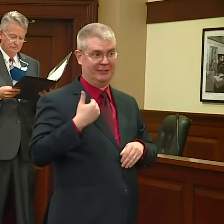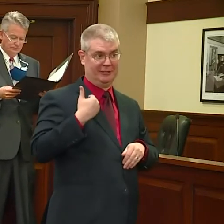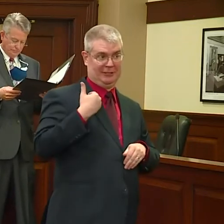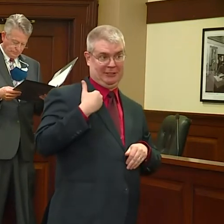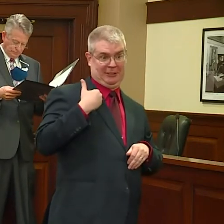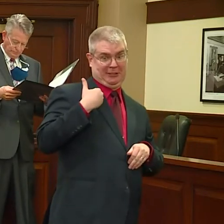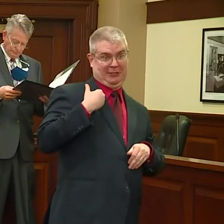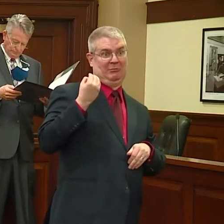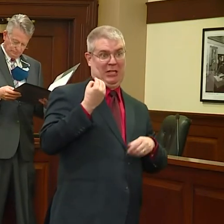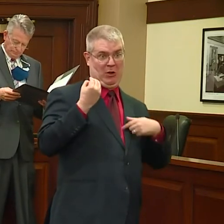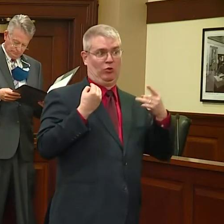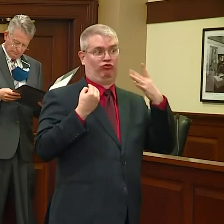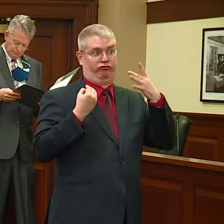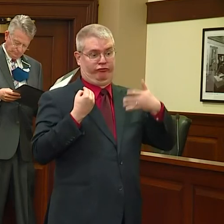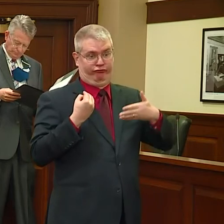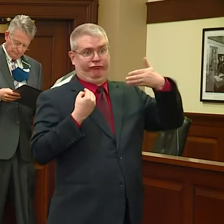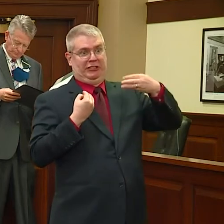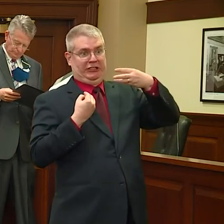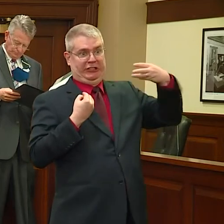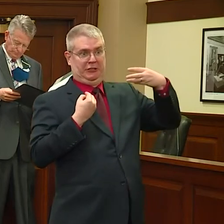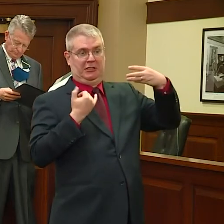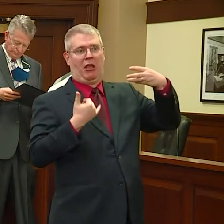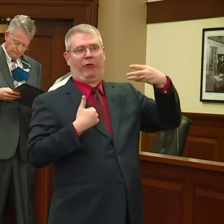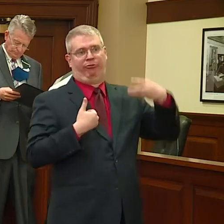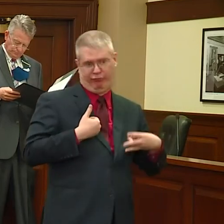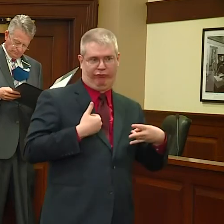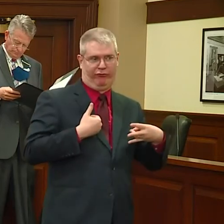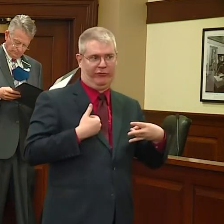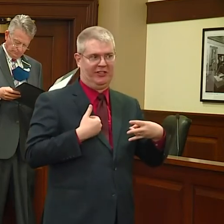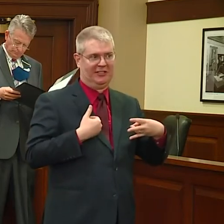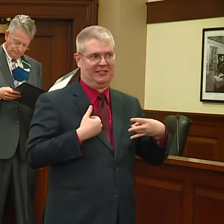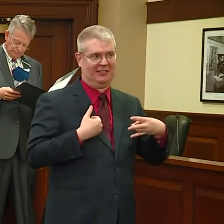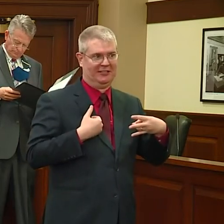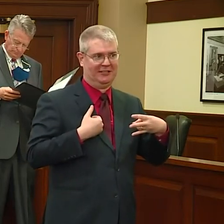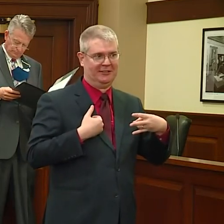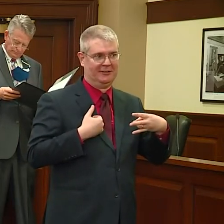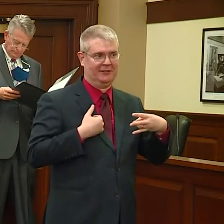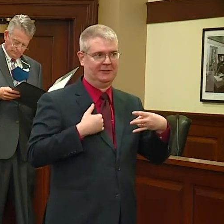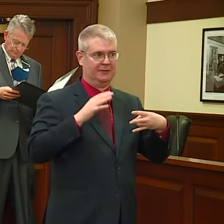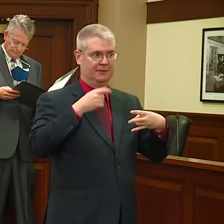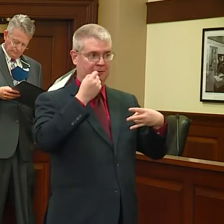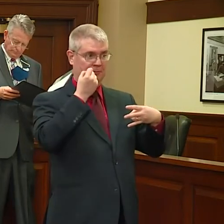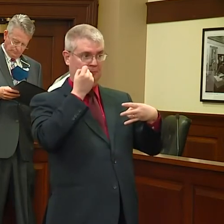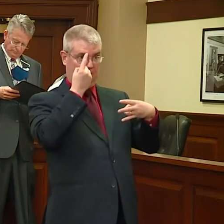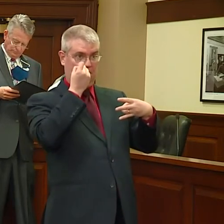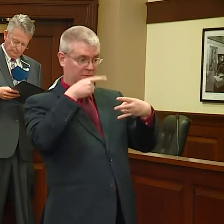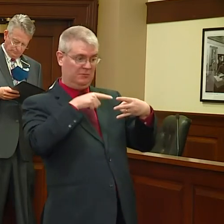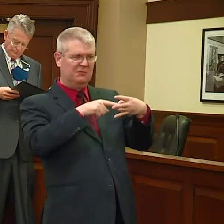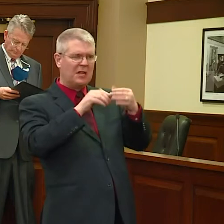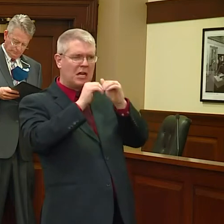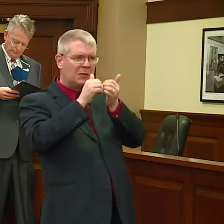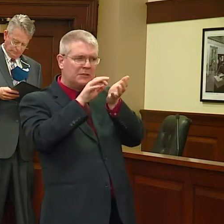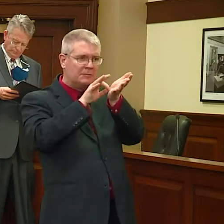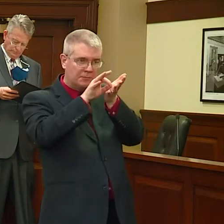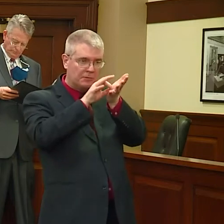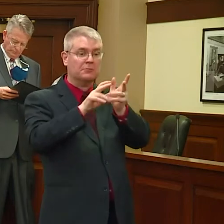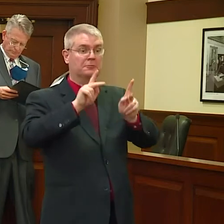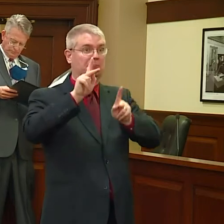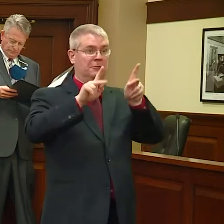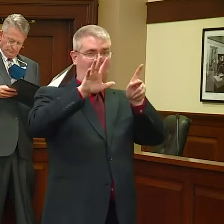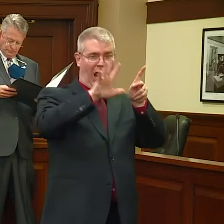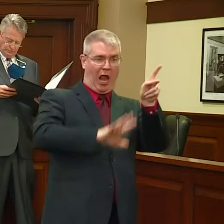is for overall cases per 100,000 by that criteria that I showed you in that first slide.